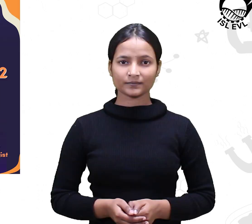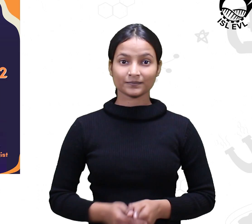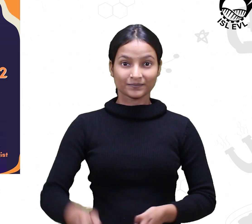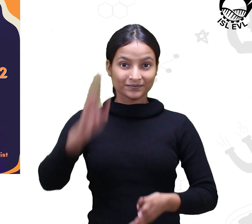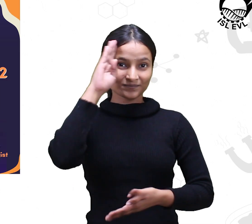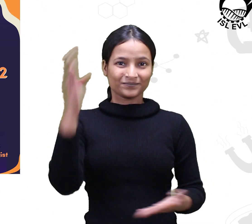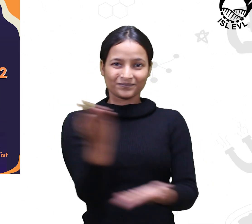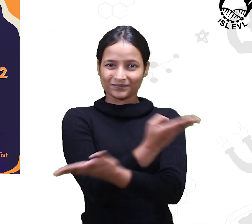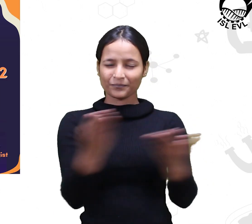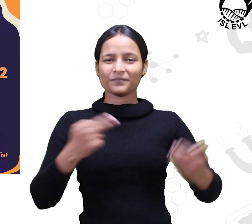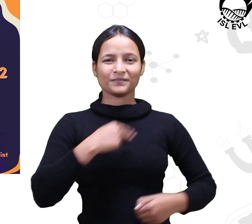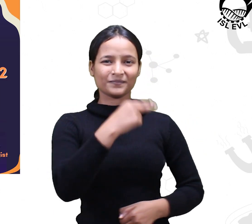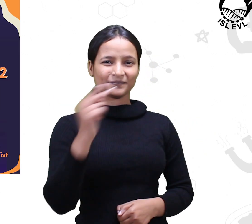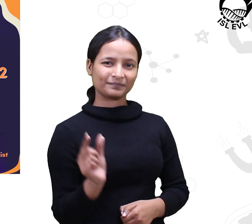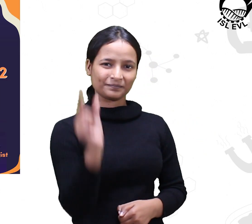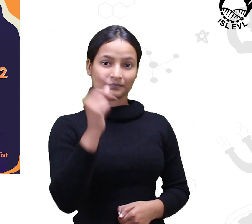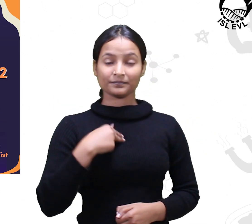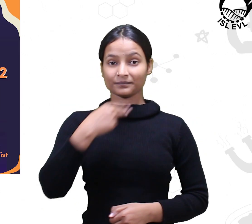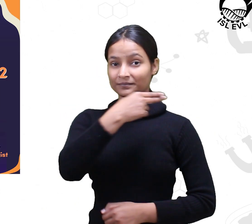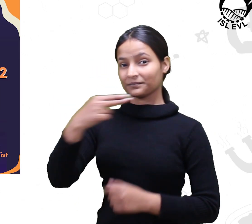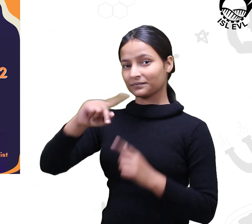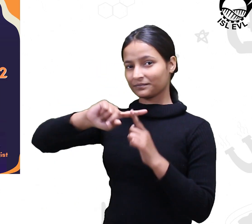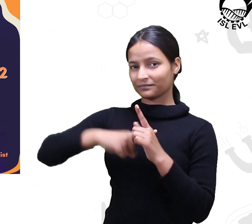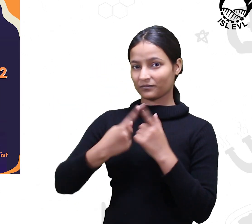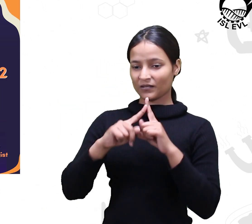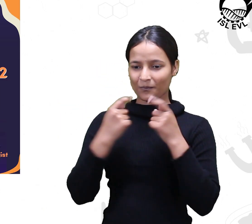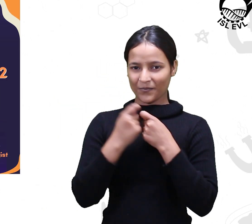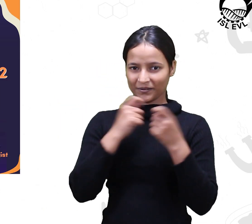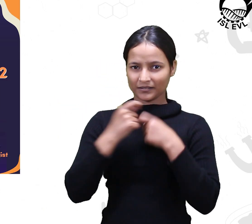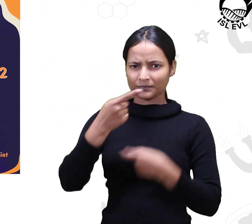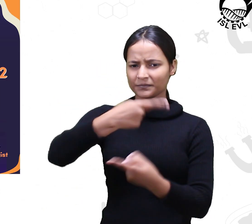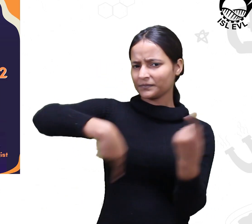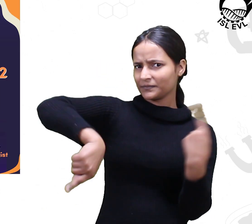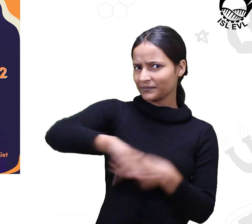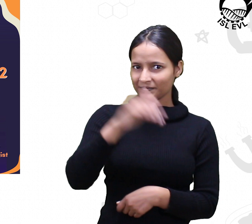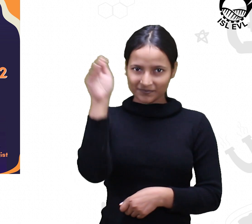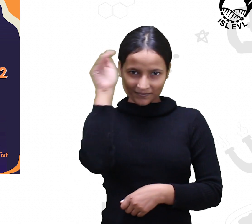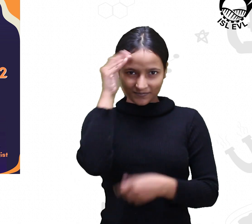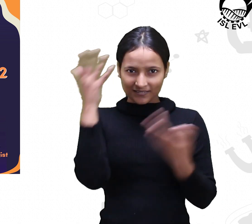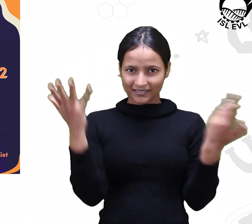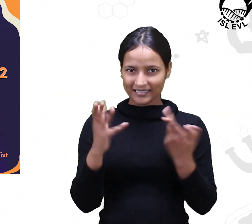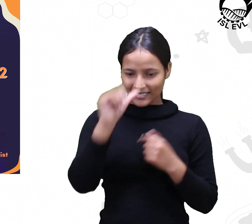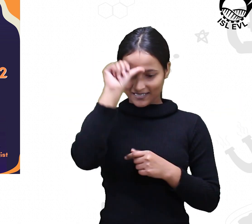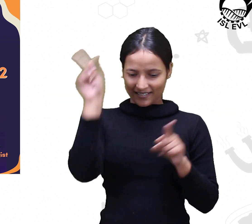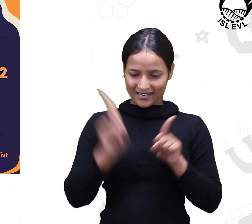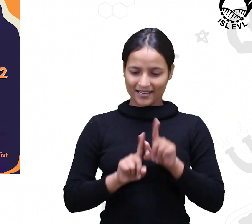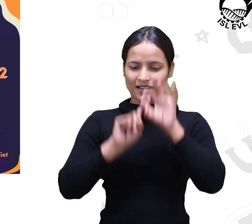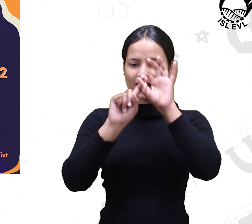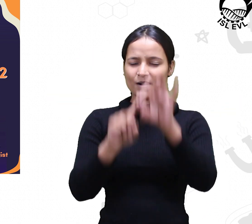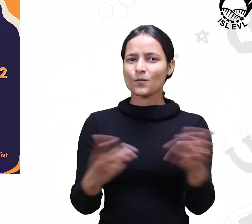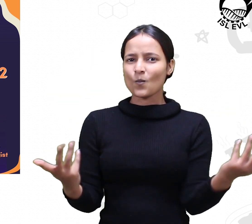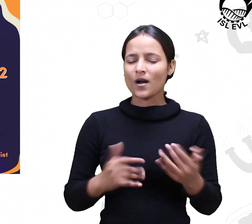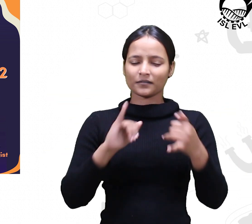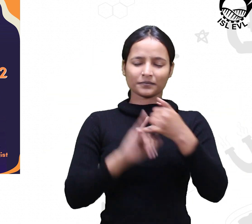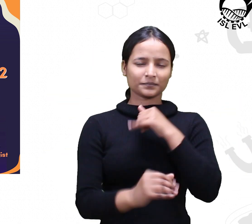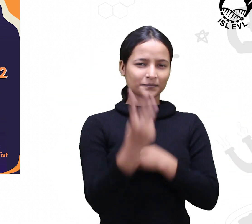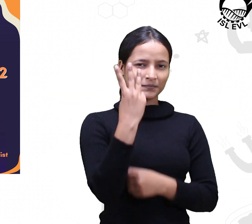Hi everyone, I'm Utsuka I'm Jigyasa. and you are listening to India Asks Why Season